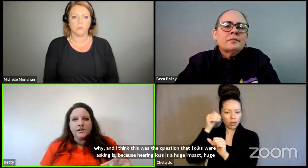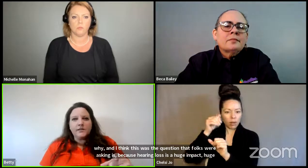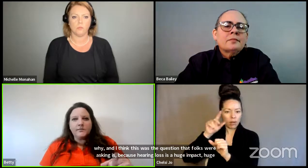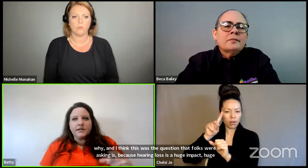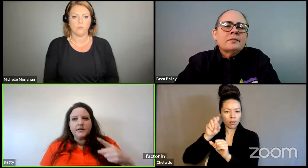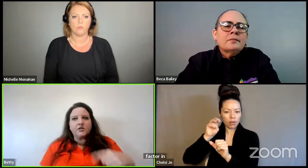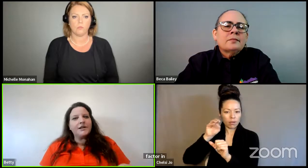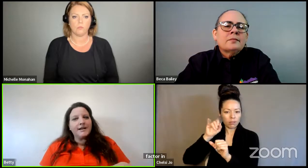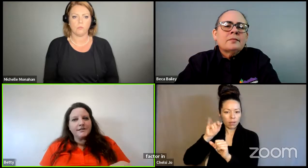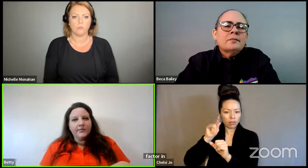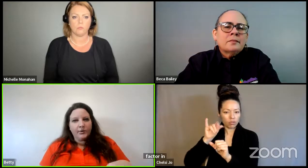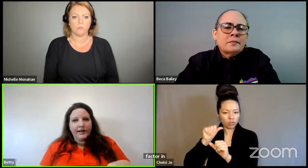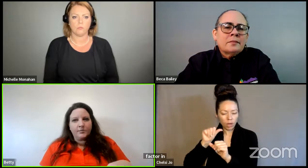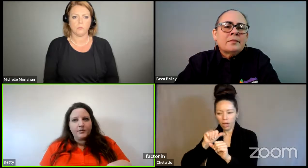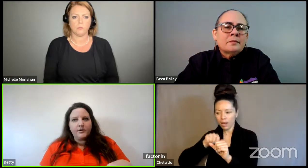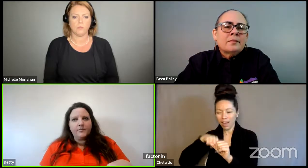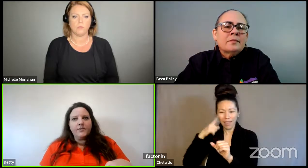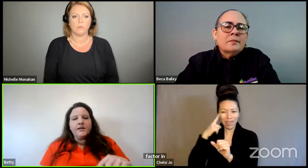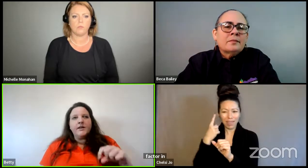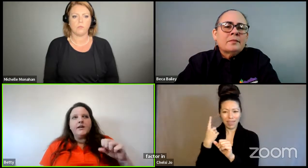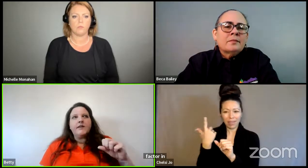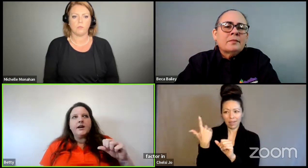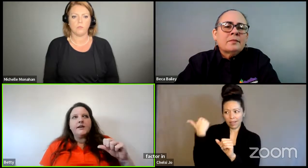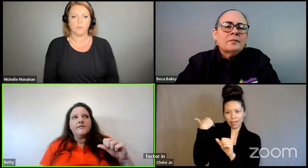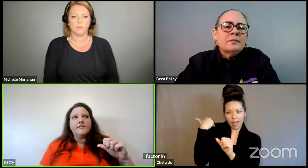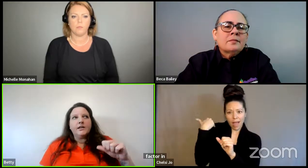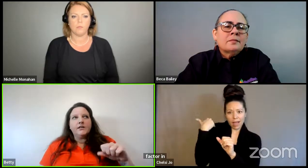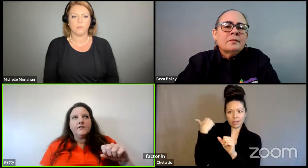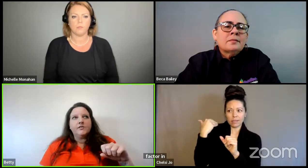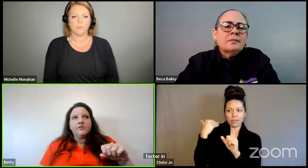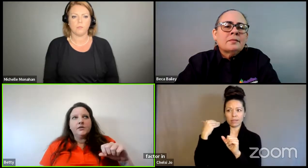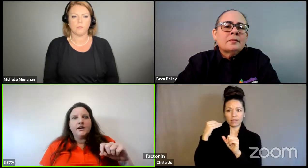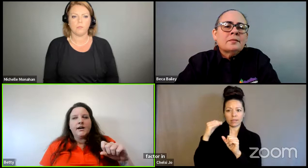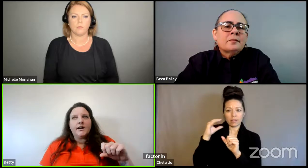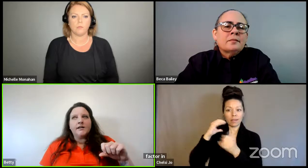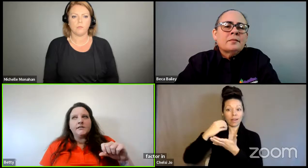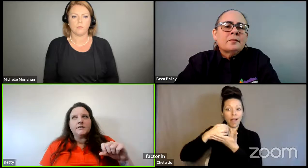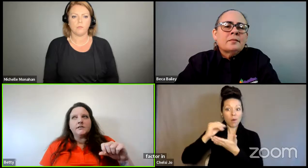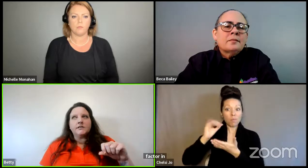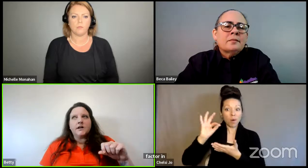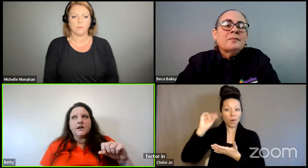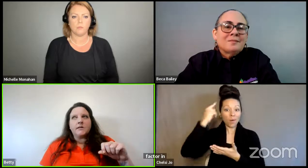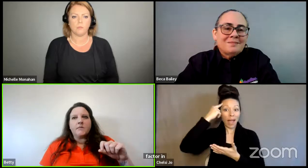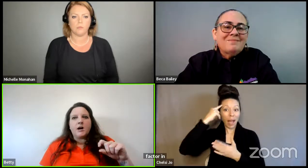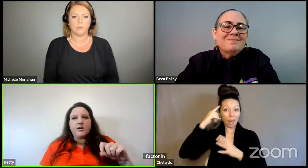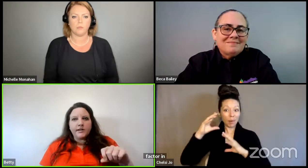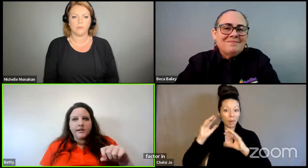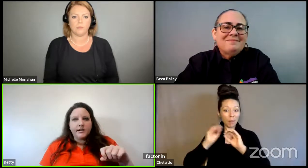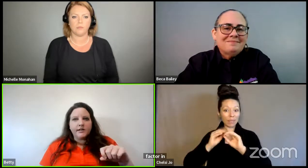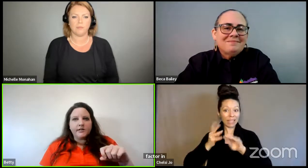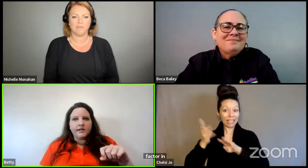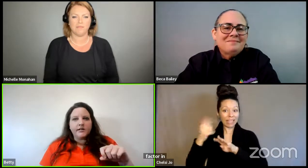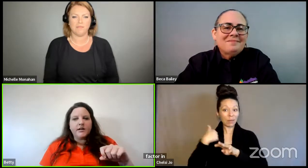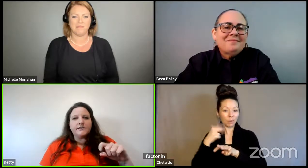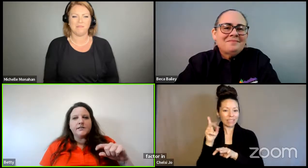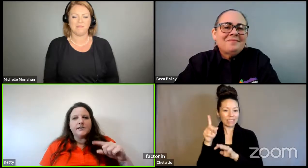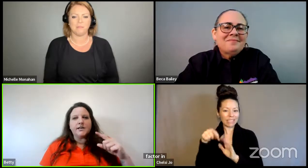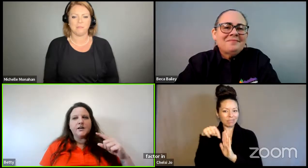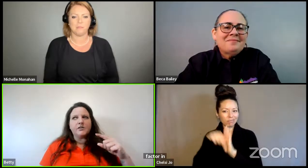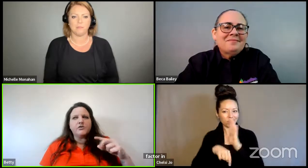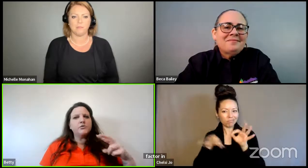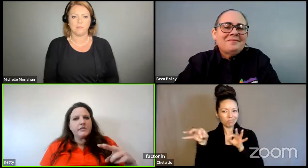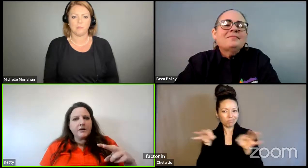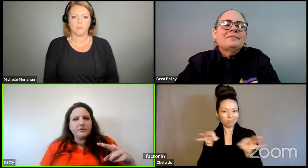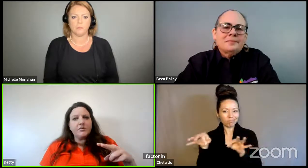think we talked about it at our last Capo Capital, that if an individual has moderate hearing loss, that